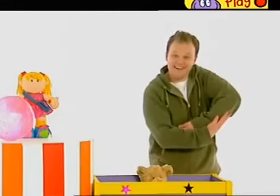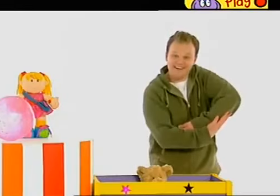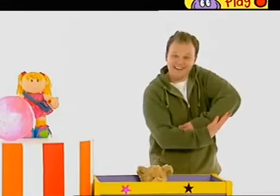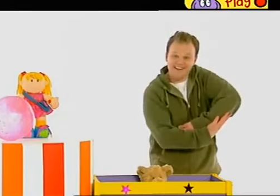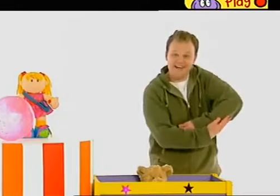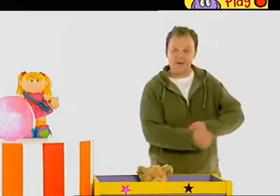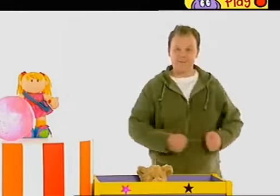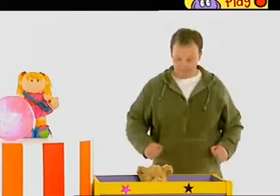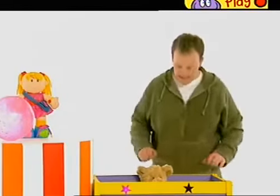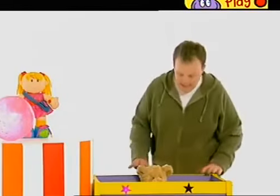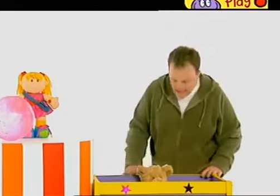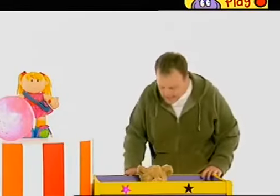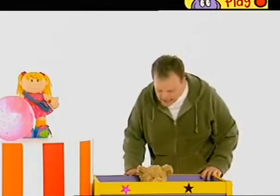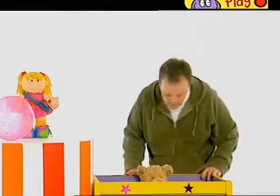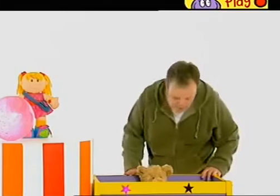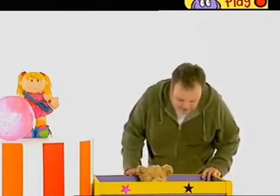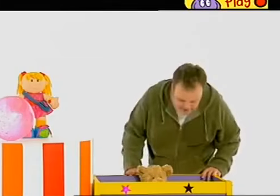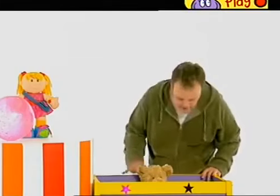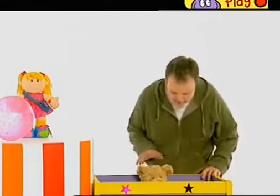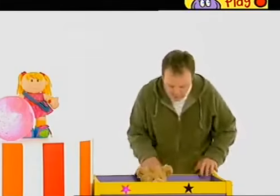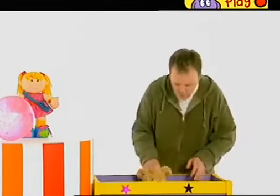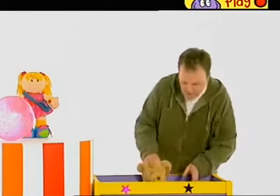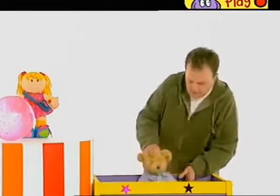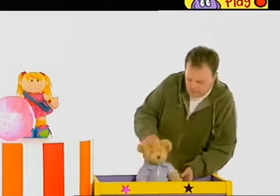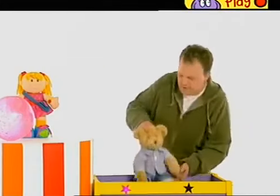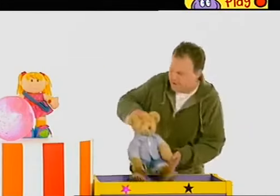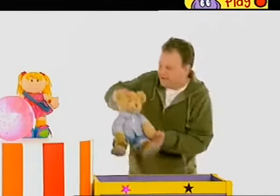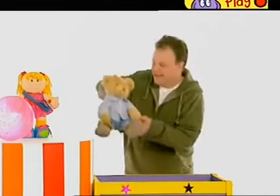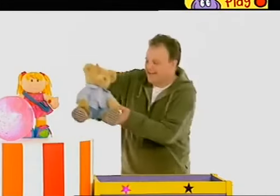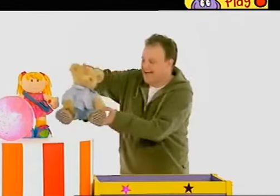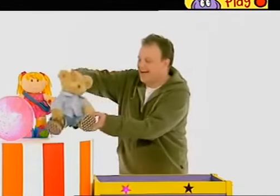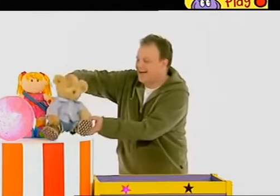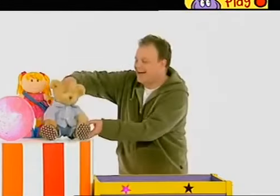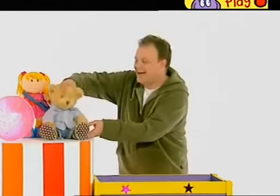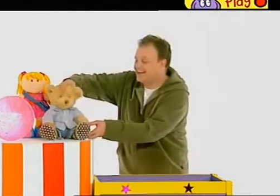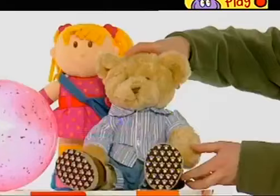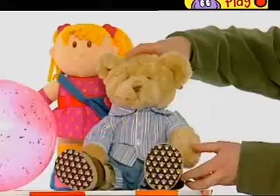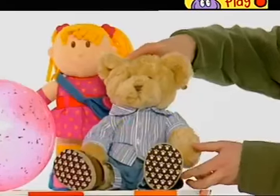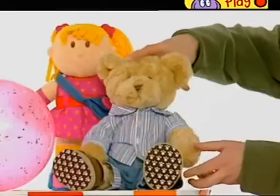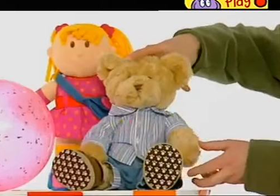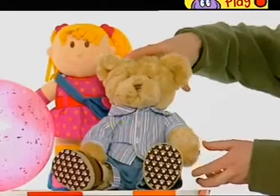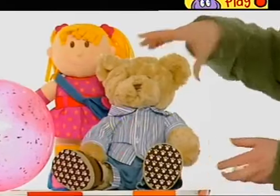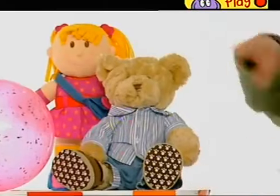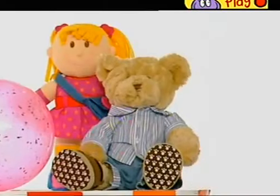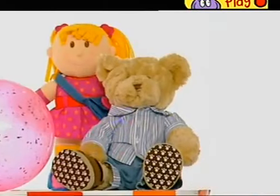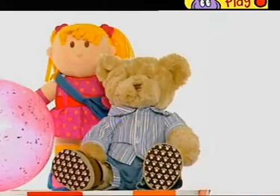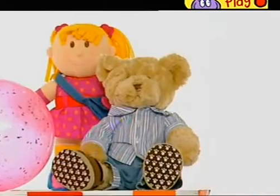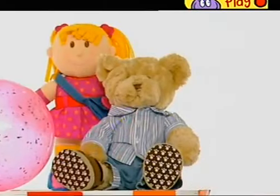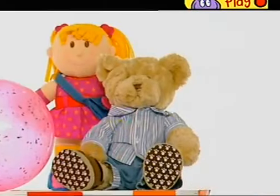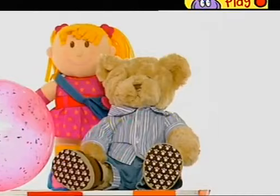Doll. And what have we got? Oh, well, we've got a teddy.